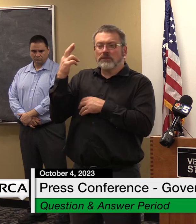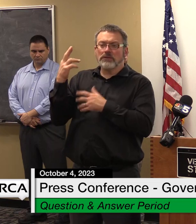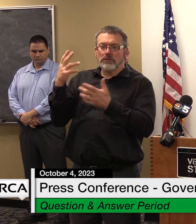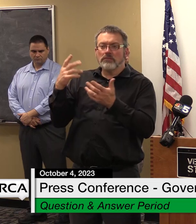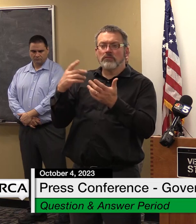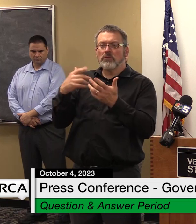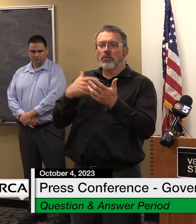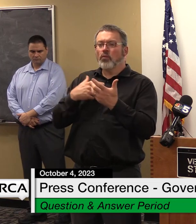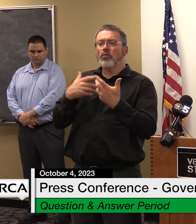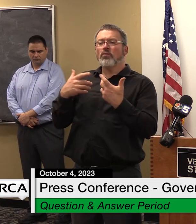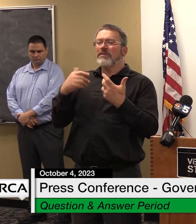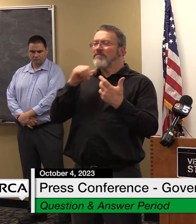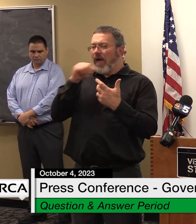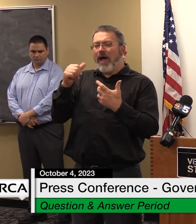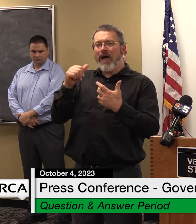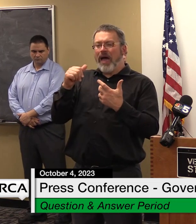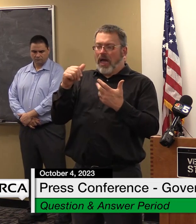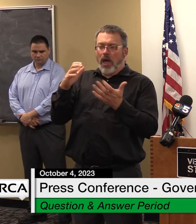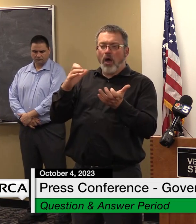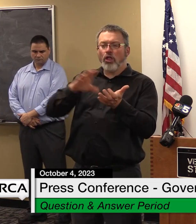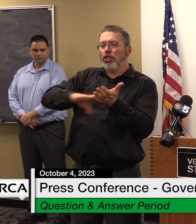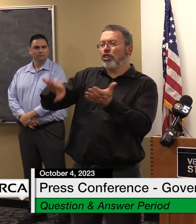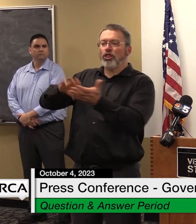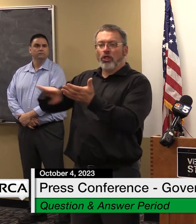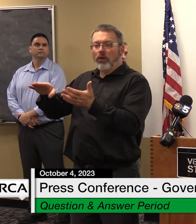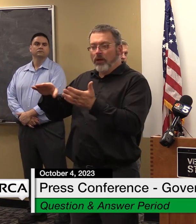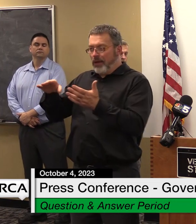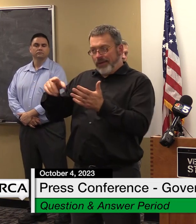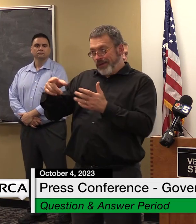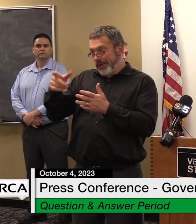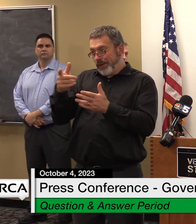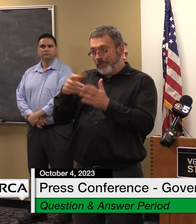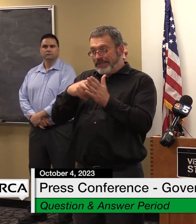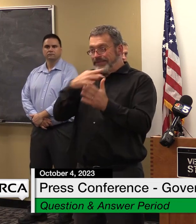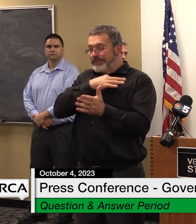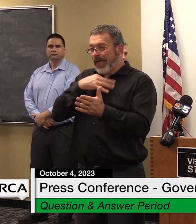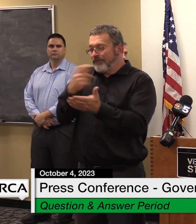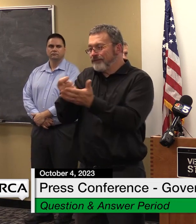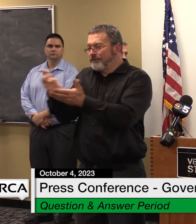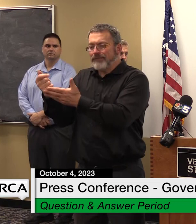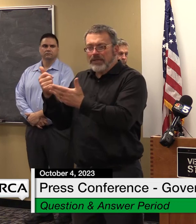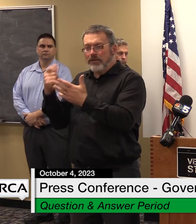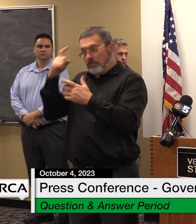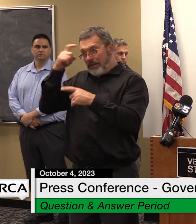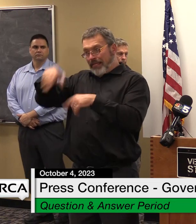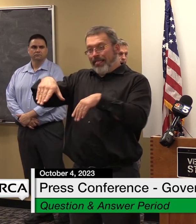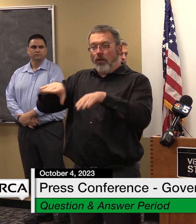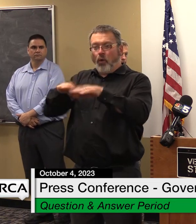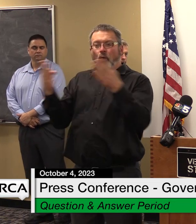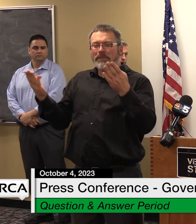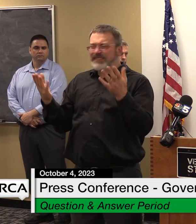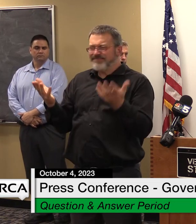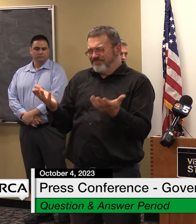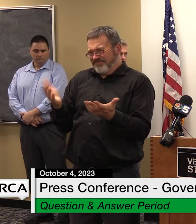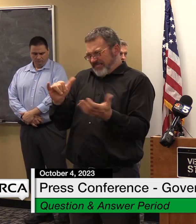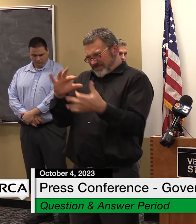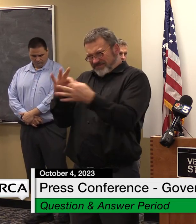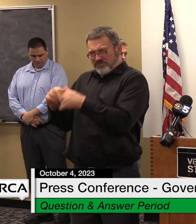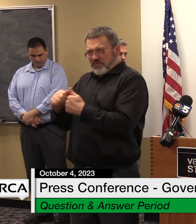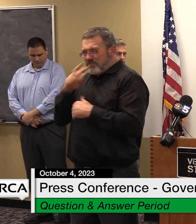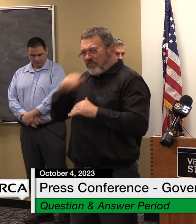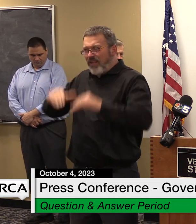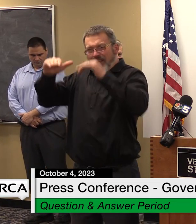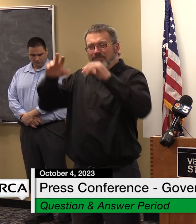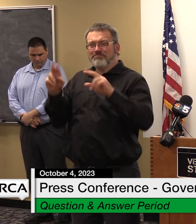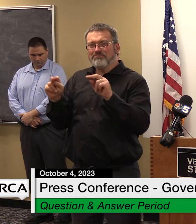company to lose its workforce because they were struck by a natural disaster. So that is something that we can do on a